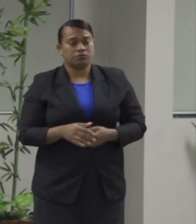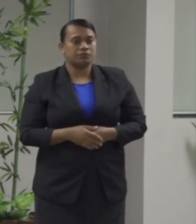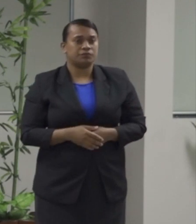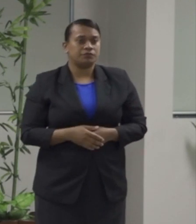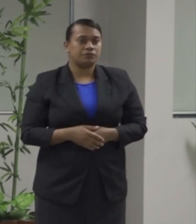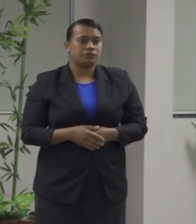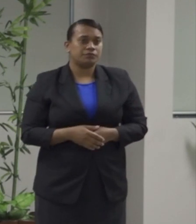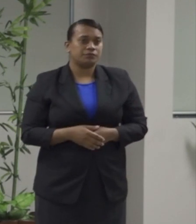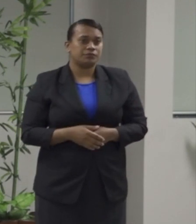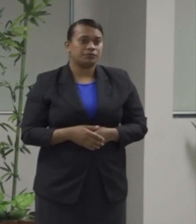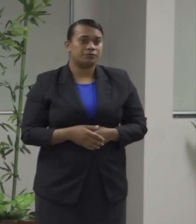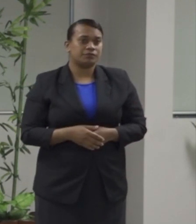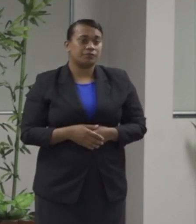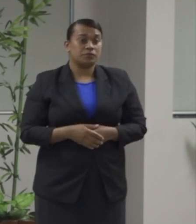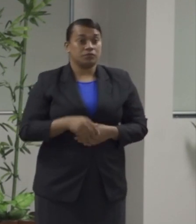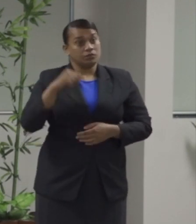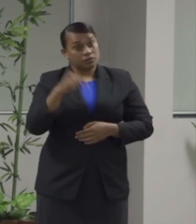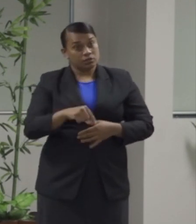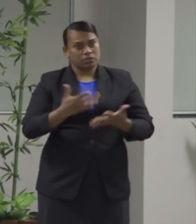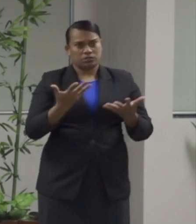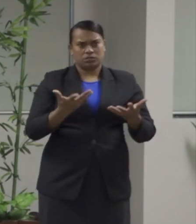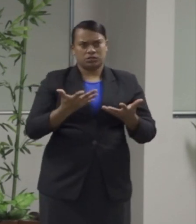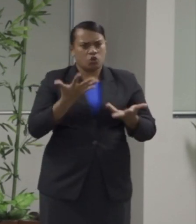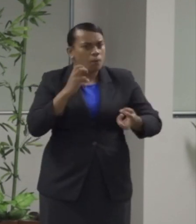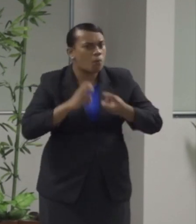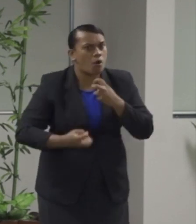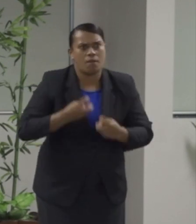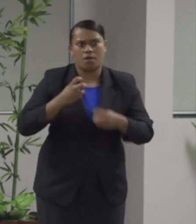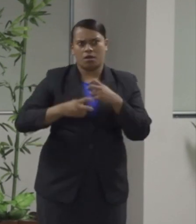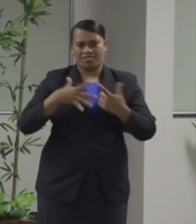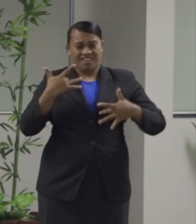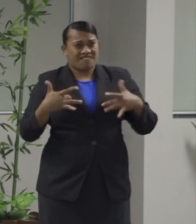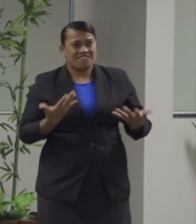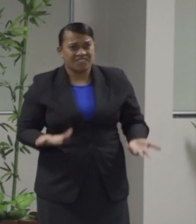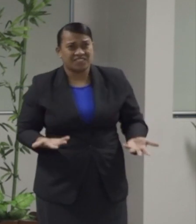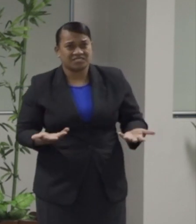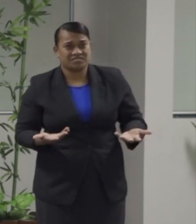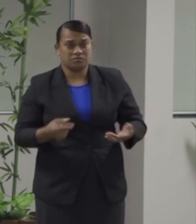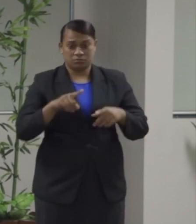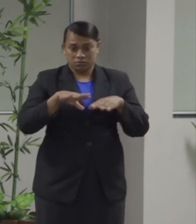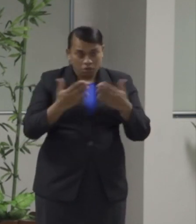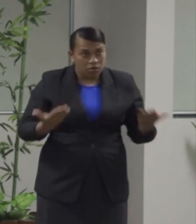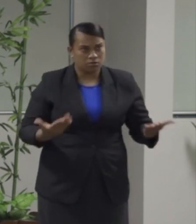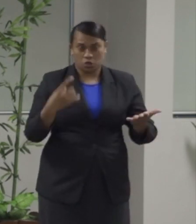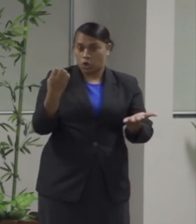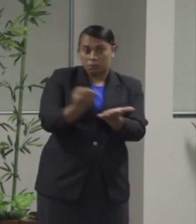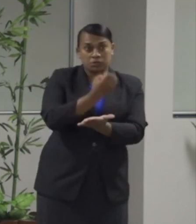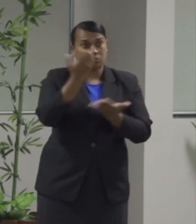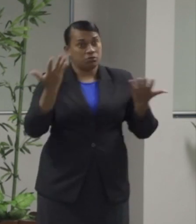This is a crisis. Lives are on the line, the economy is on the line, and we must